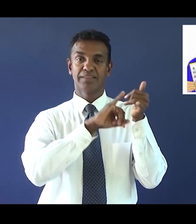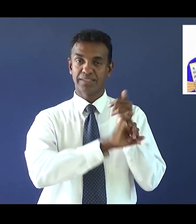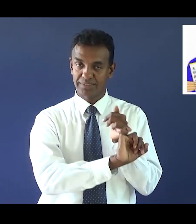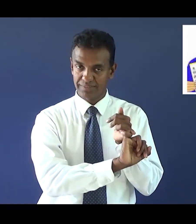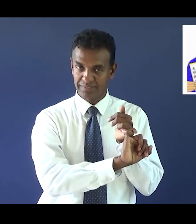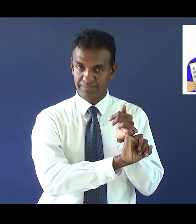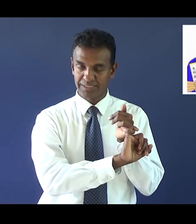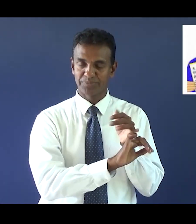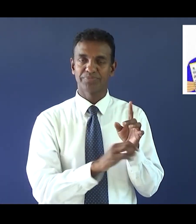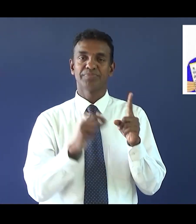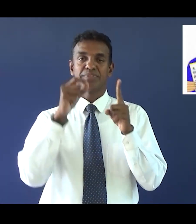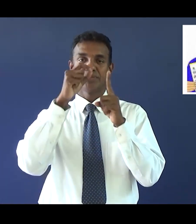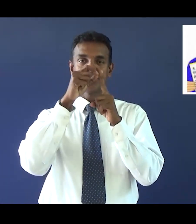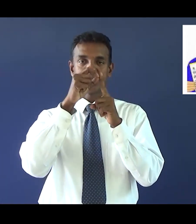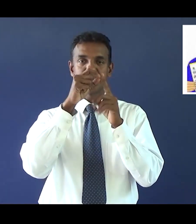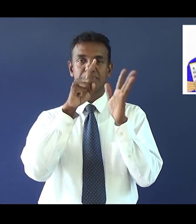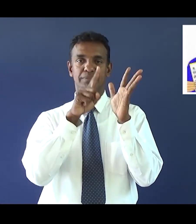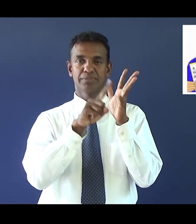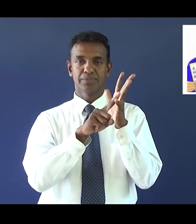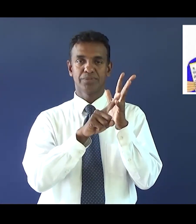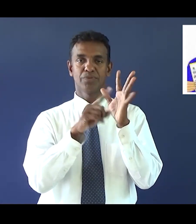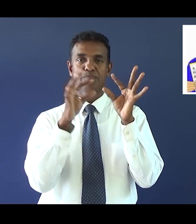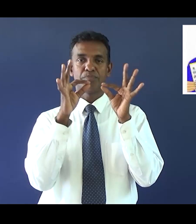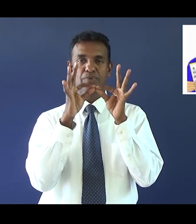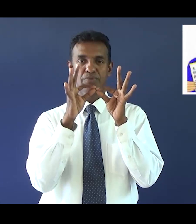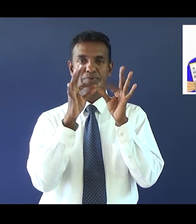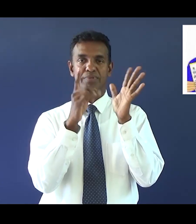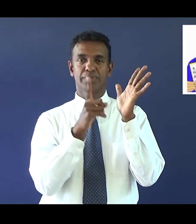Inspired Services Publishing Limited, ISL